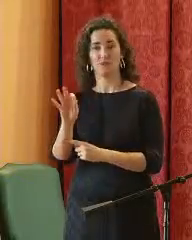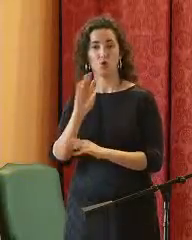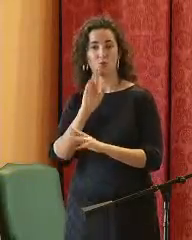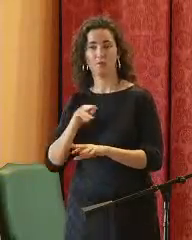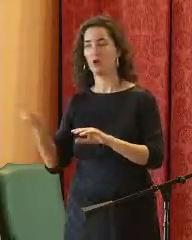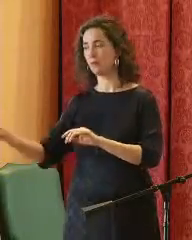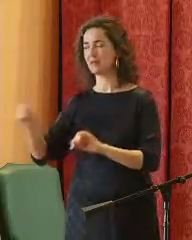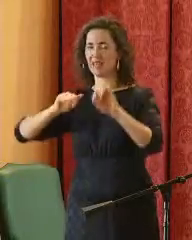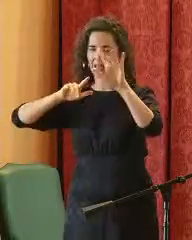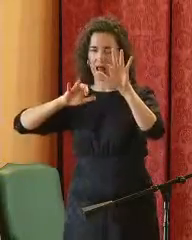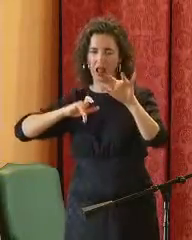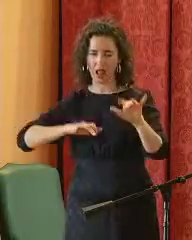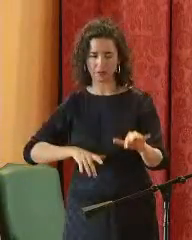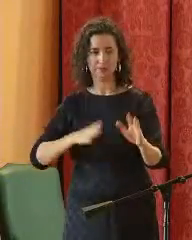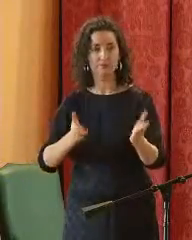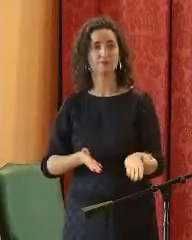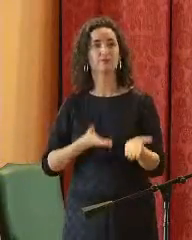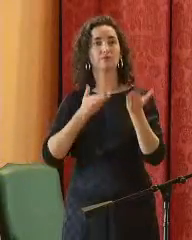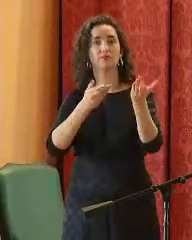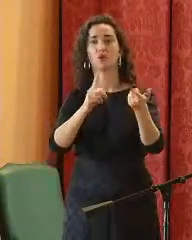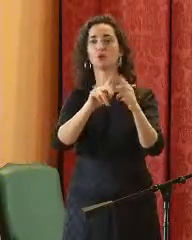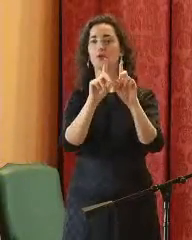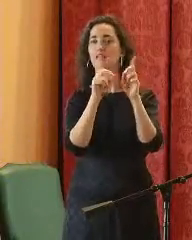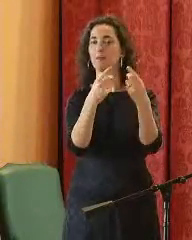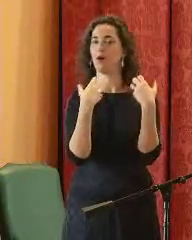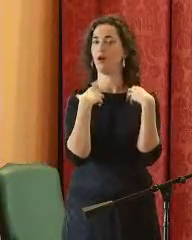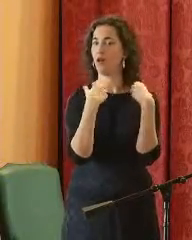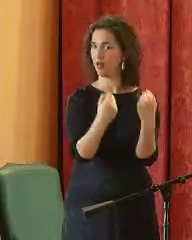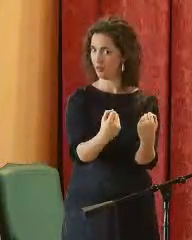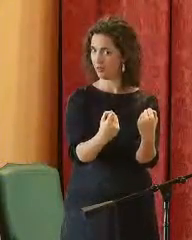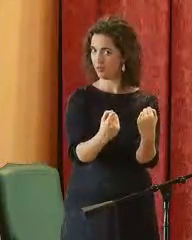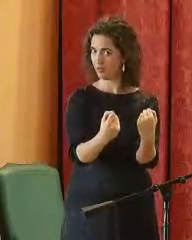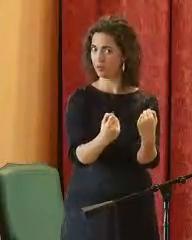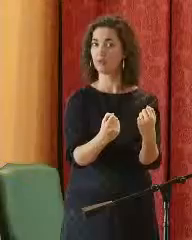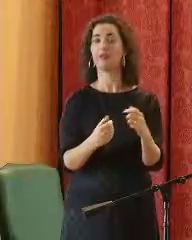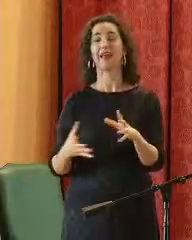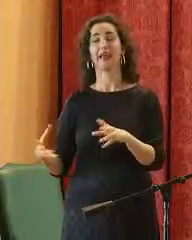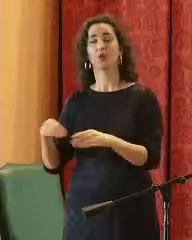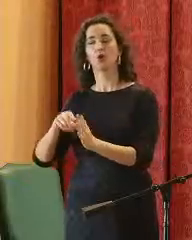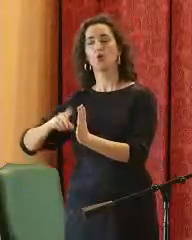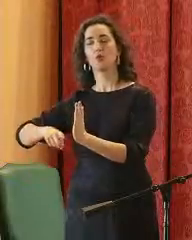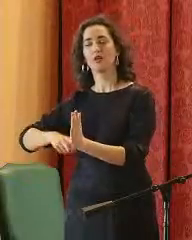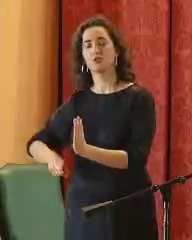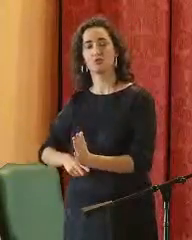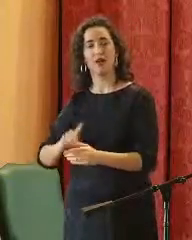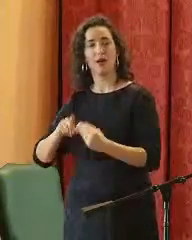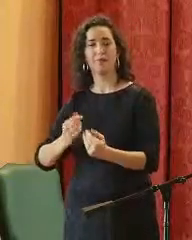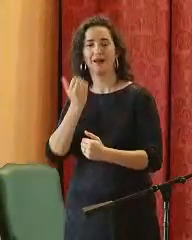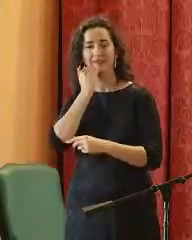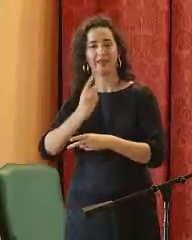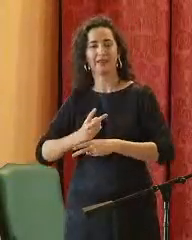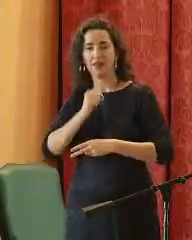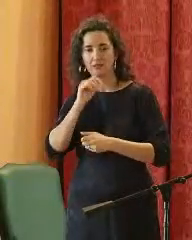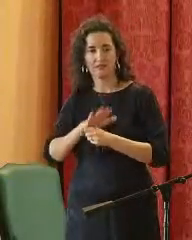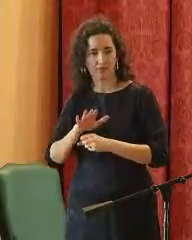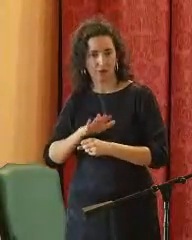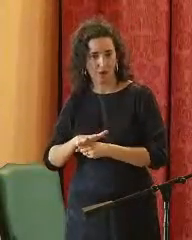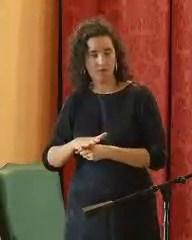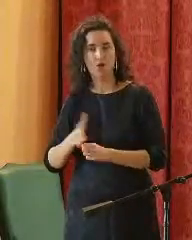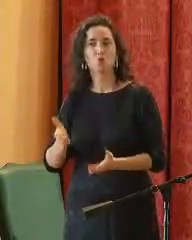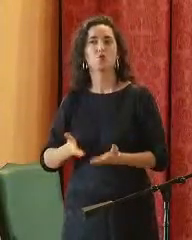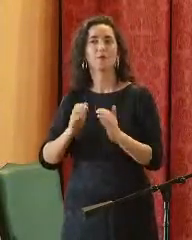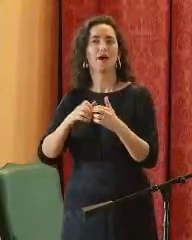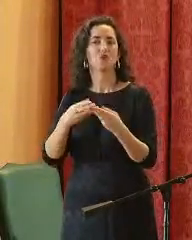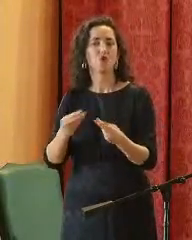report submitted to the Department of Health that included research about the lack of dental care with recommended